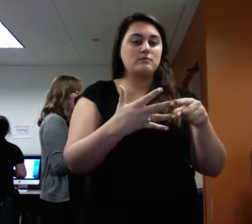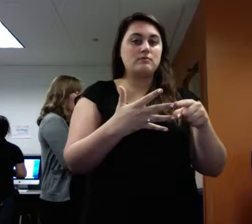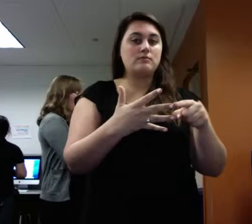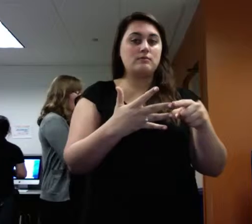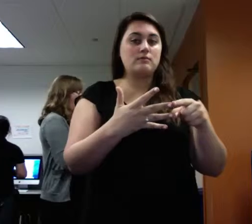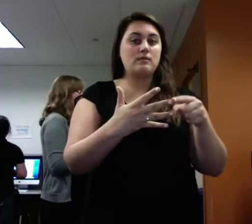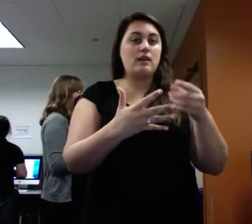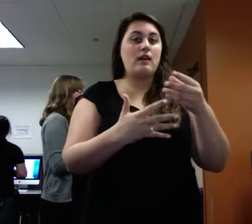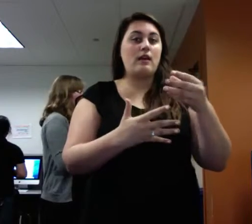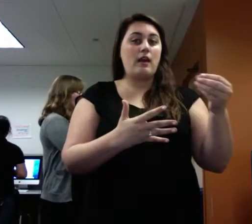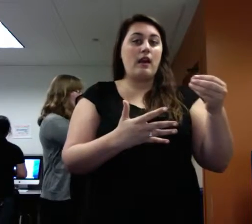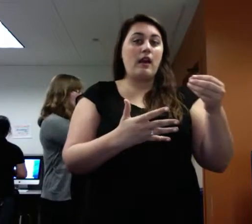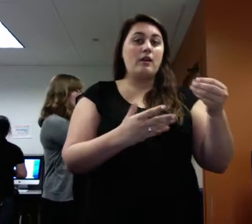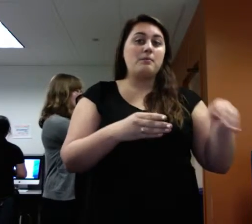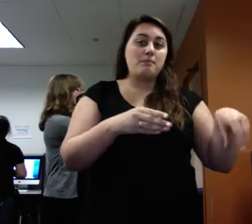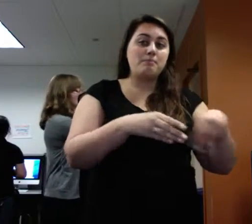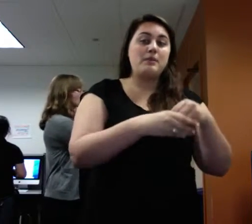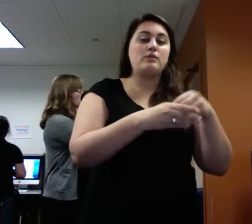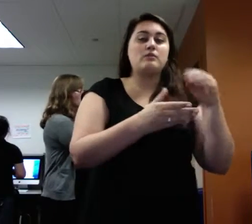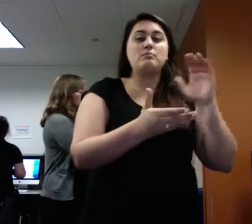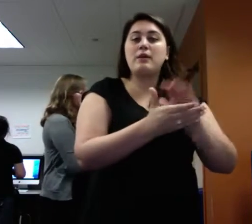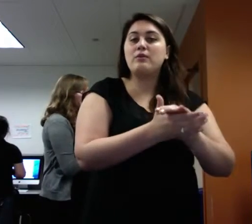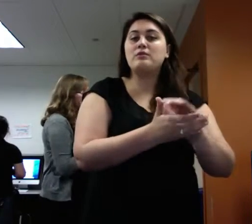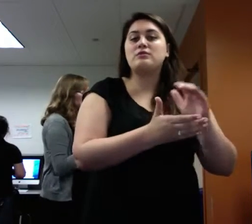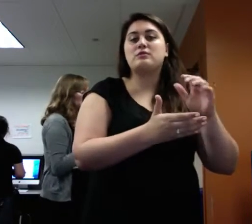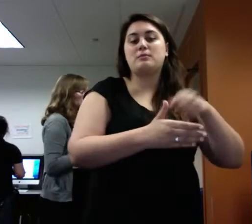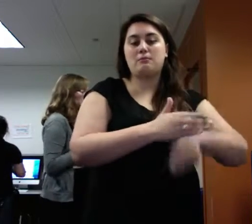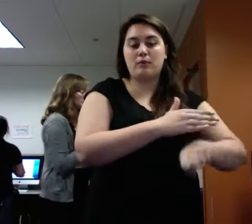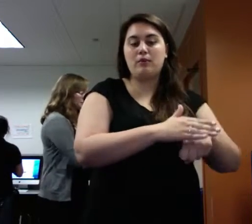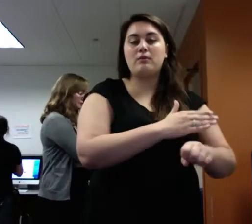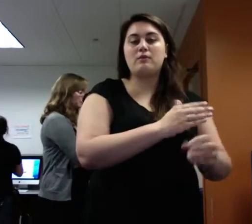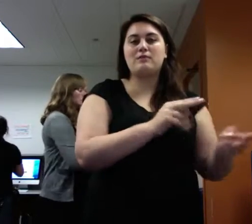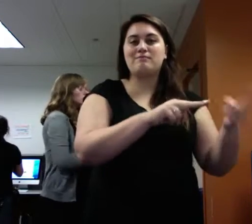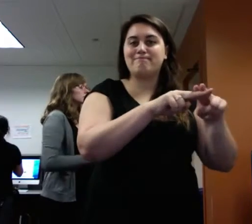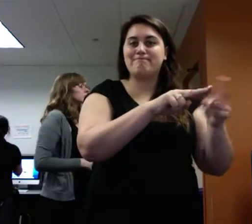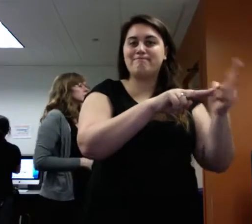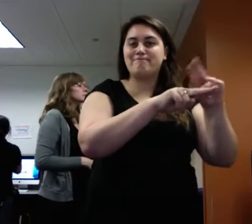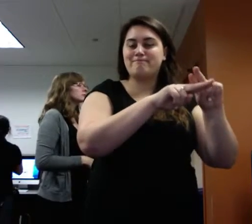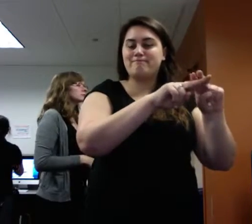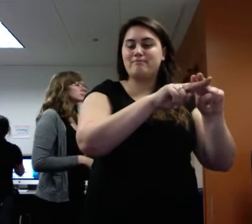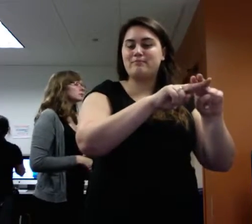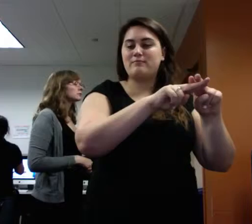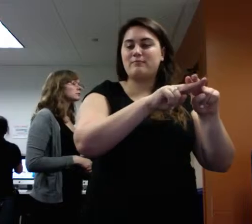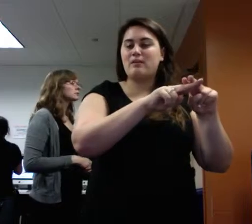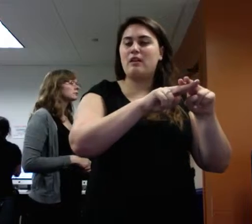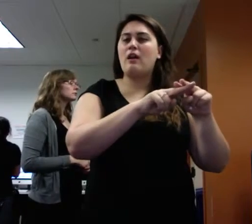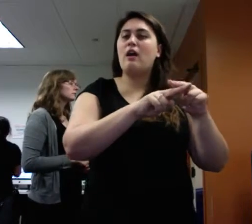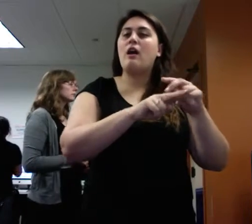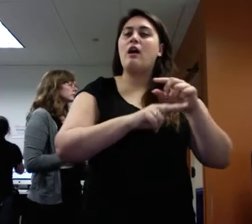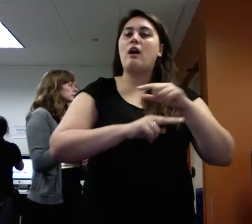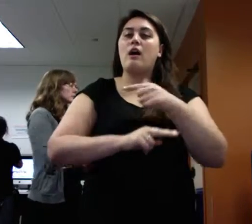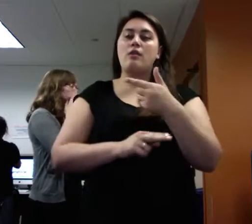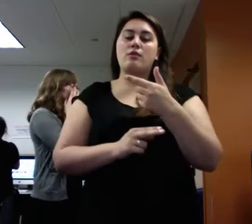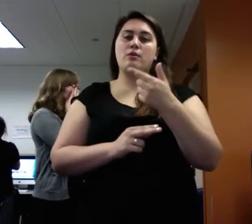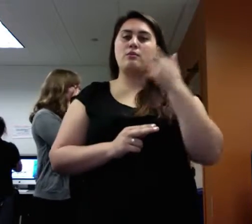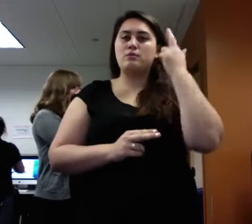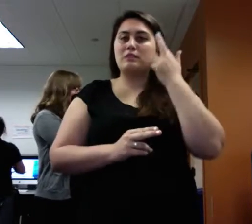increase in marriages and birth rates, there were also several federal initiatives that encouraged the middle class to leave the central